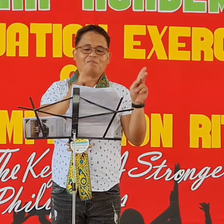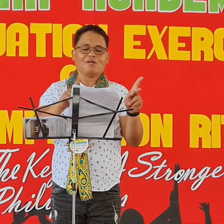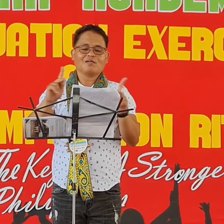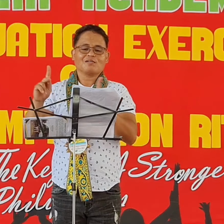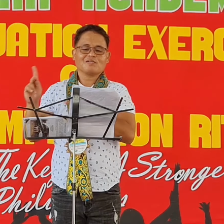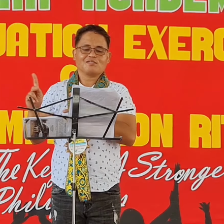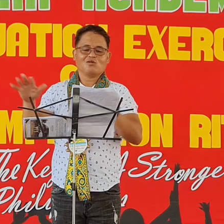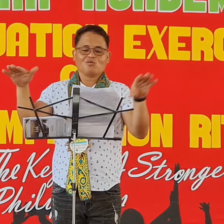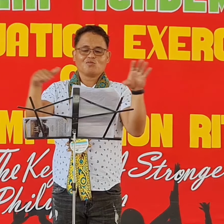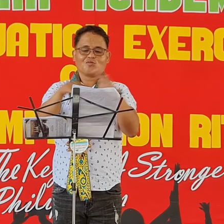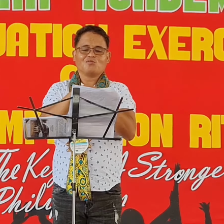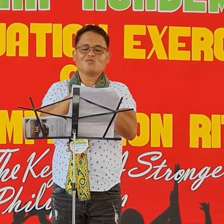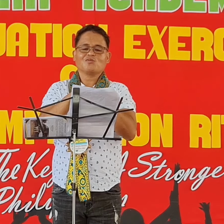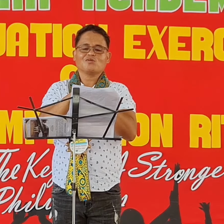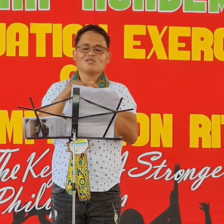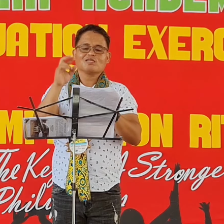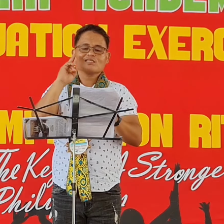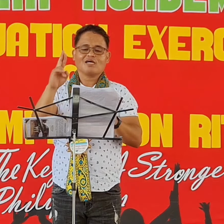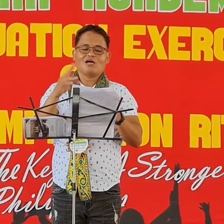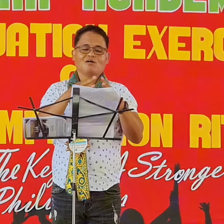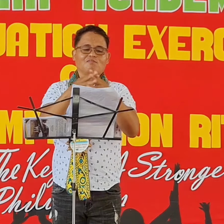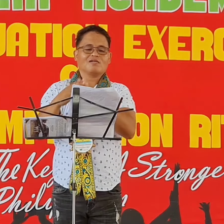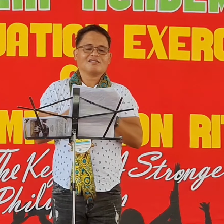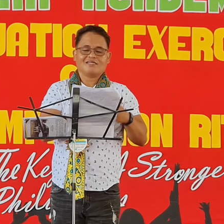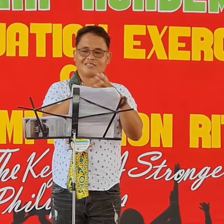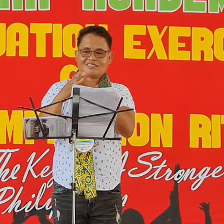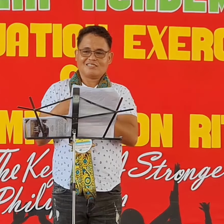Our youngest sister is planning to marry her American boyfriend.